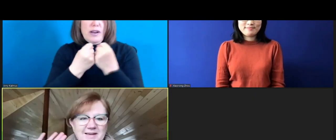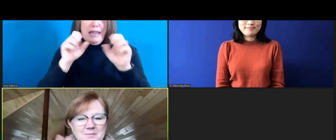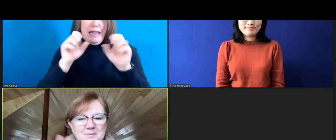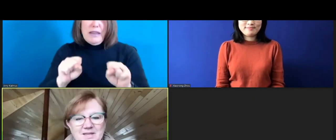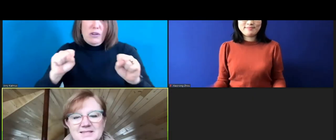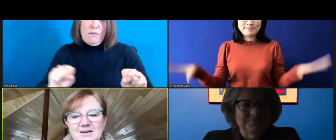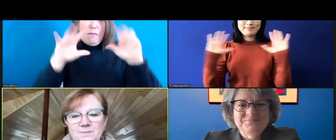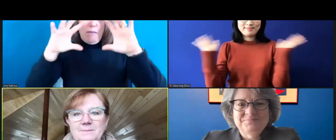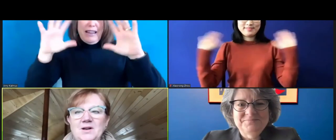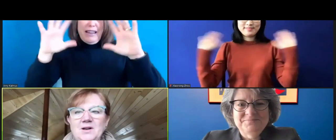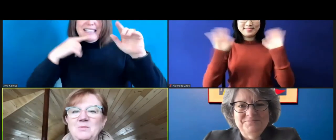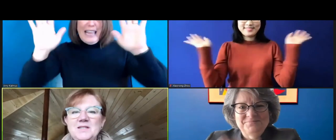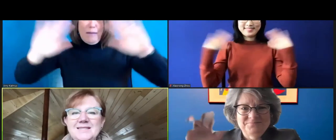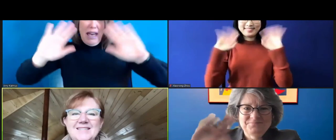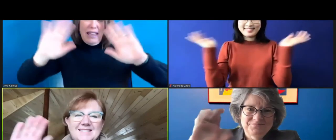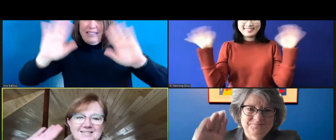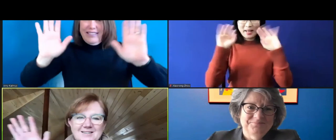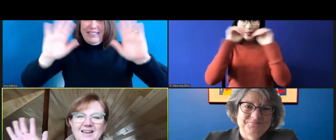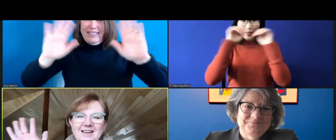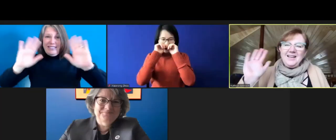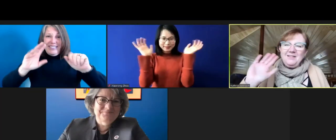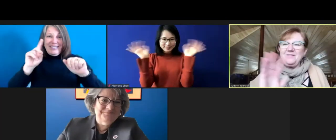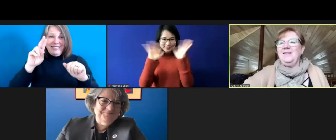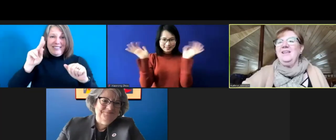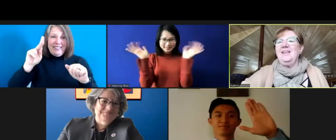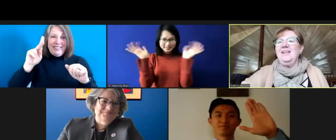say goodbye? Please open up your cameras. There's Dr. Na,